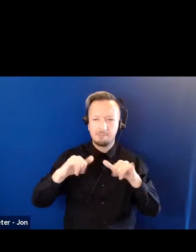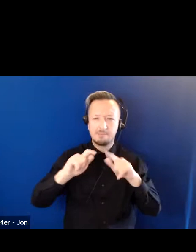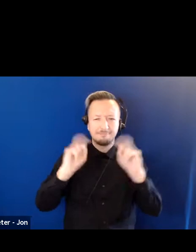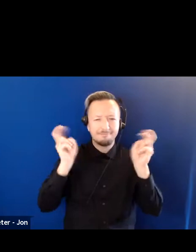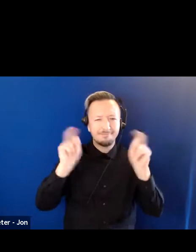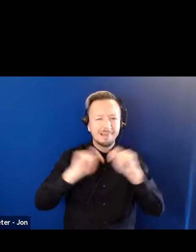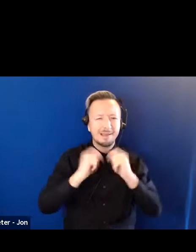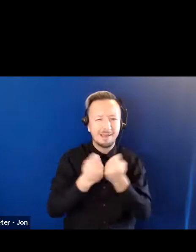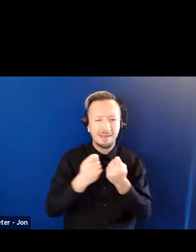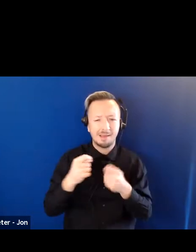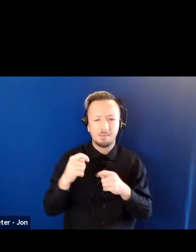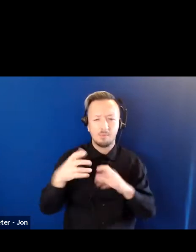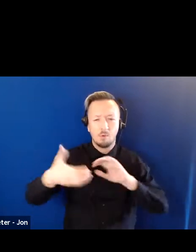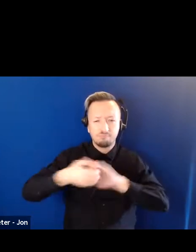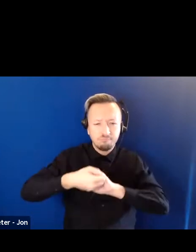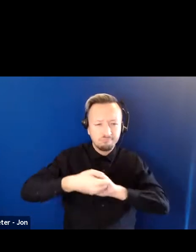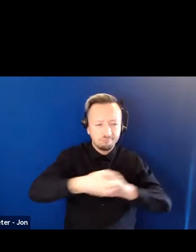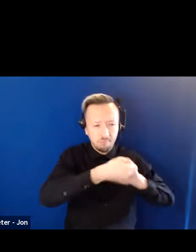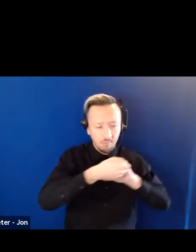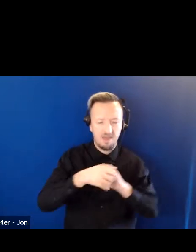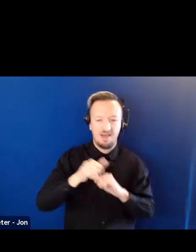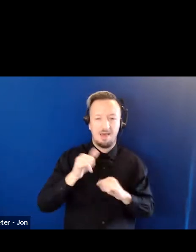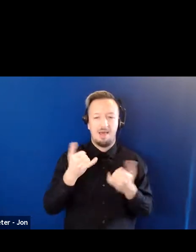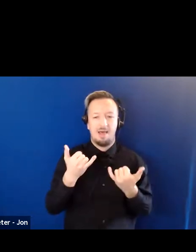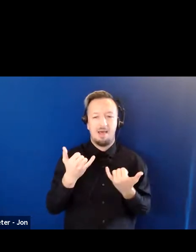that we are more effective in presenting our